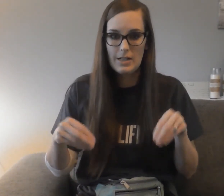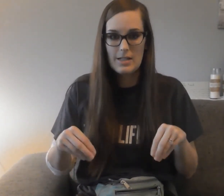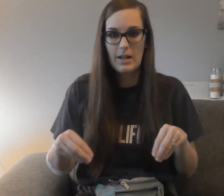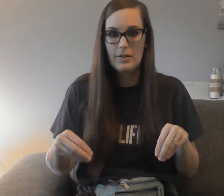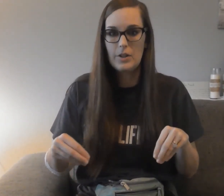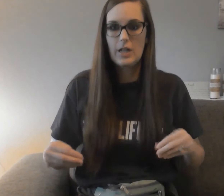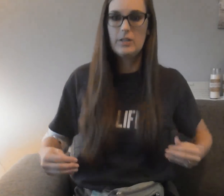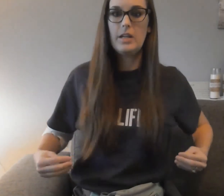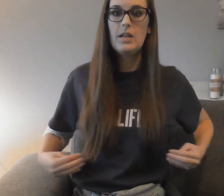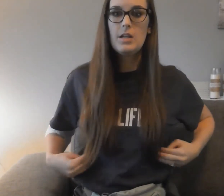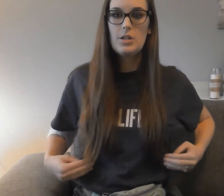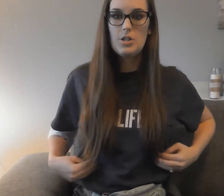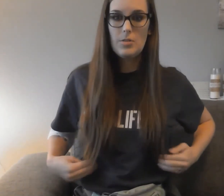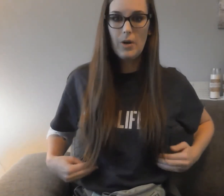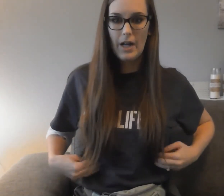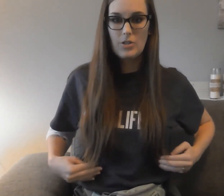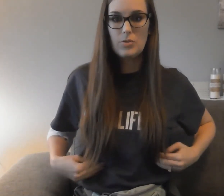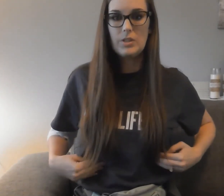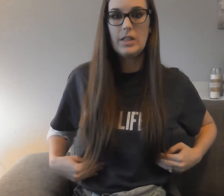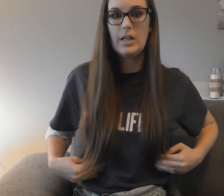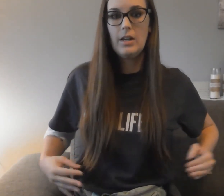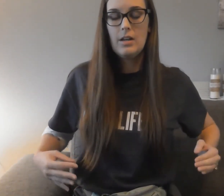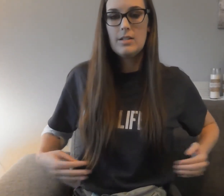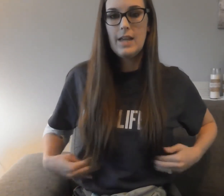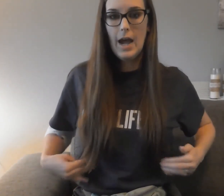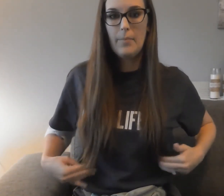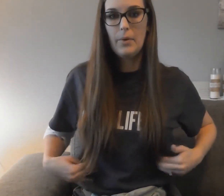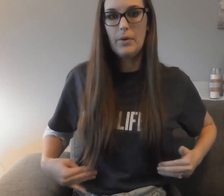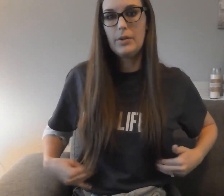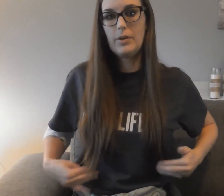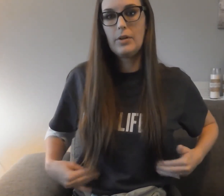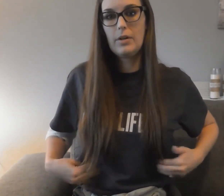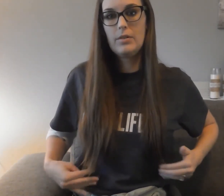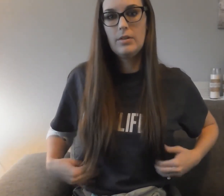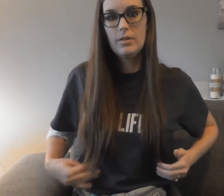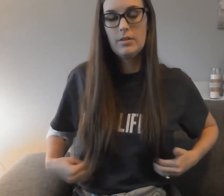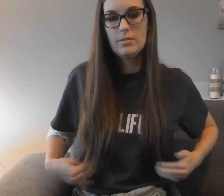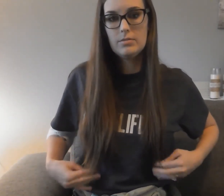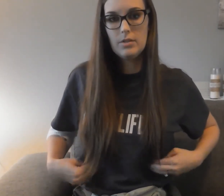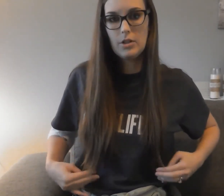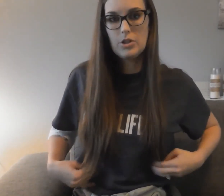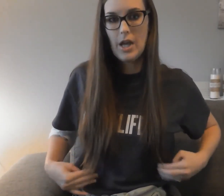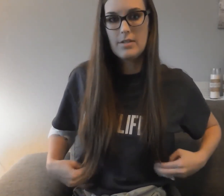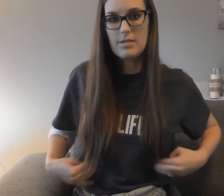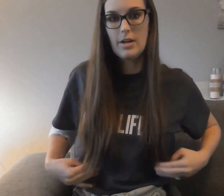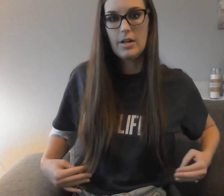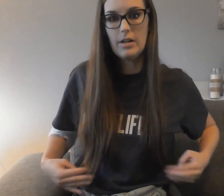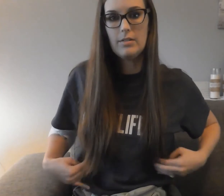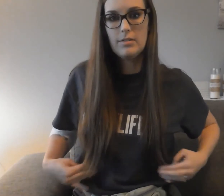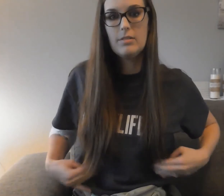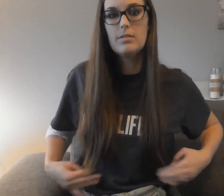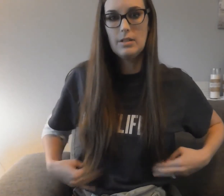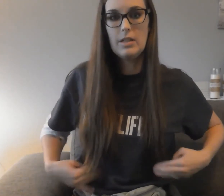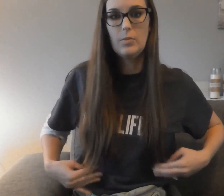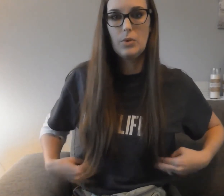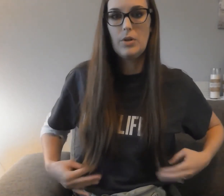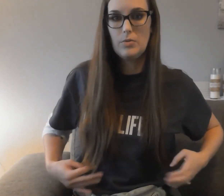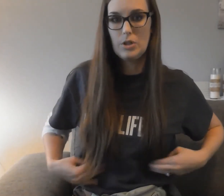exactly correctly. She will actually tap on her chest area and will know dirty